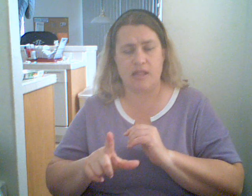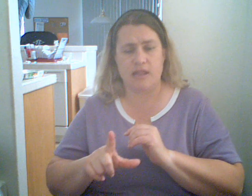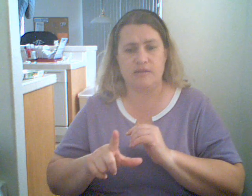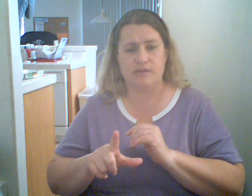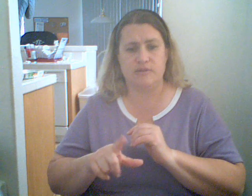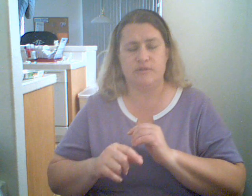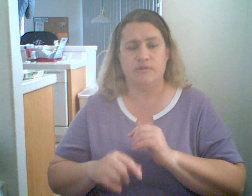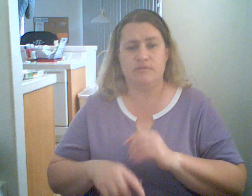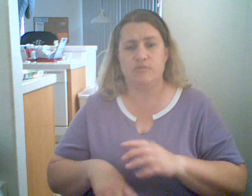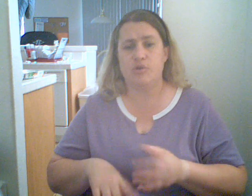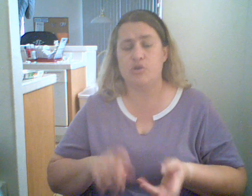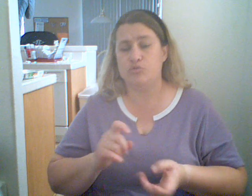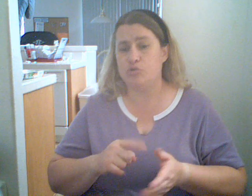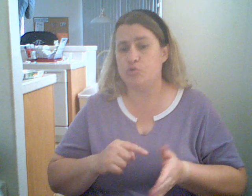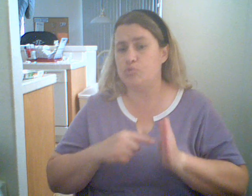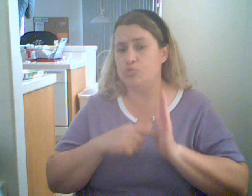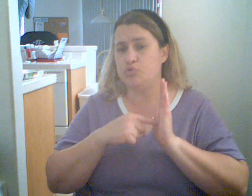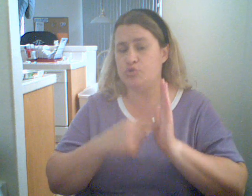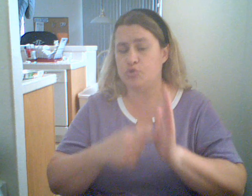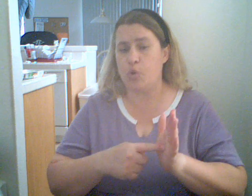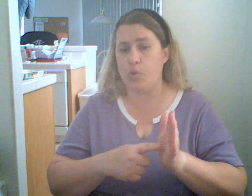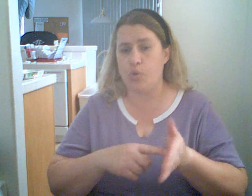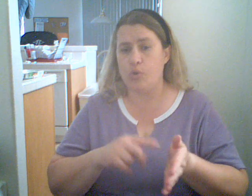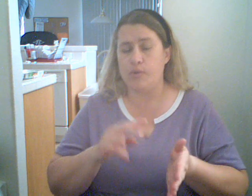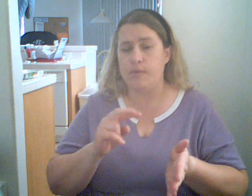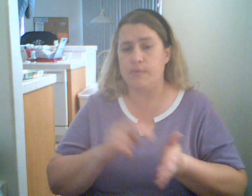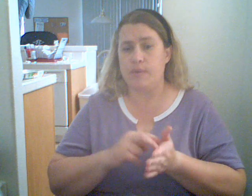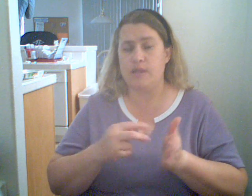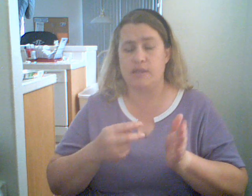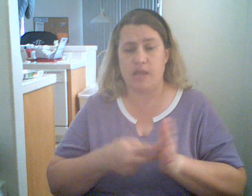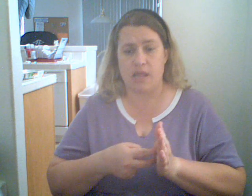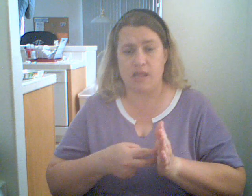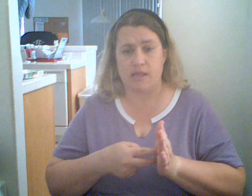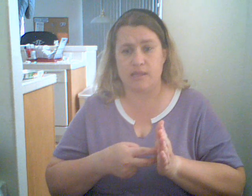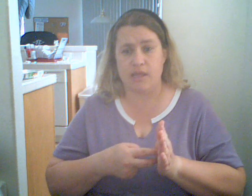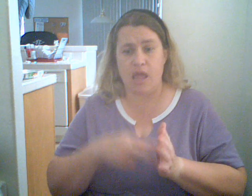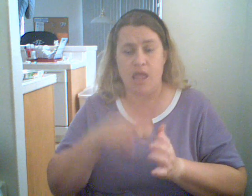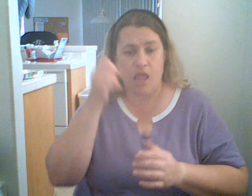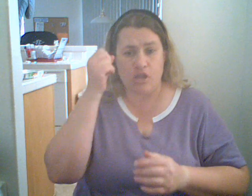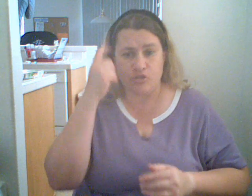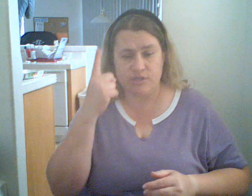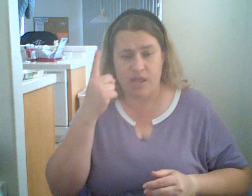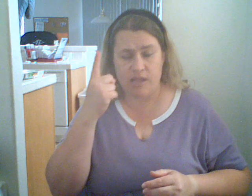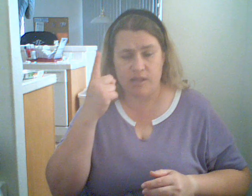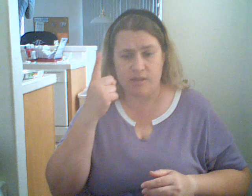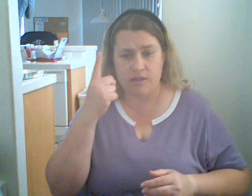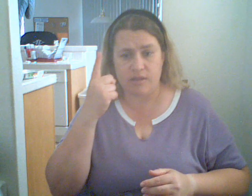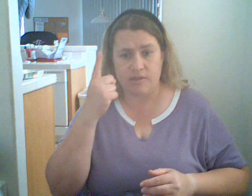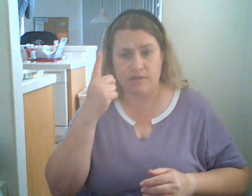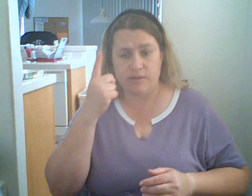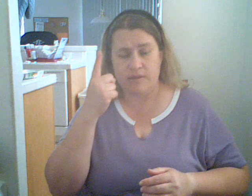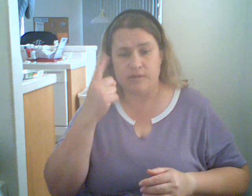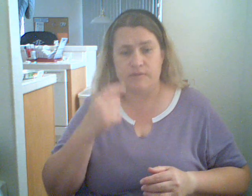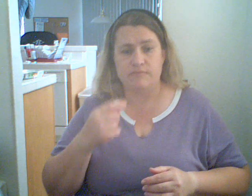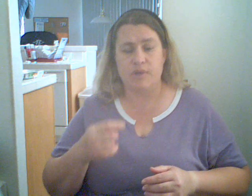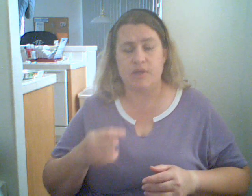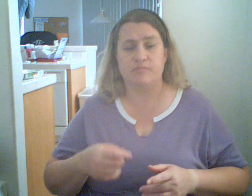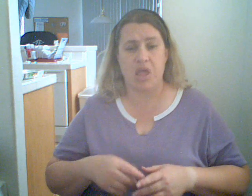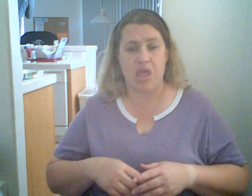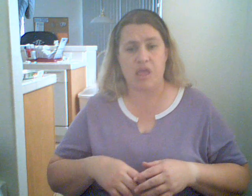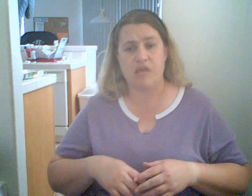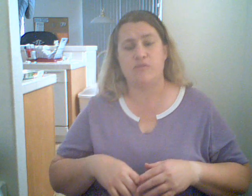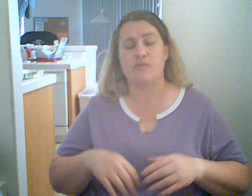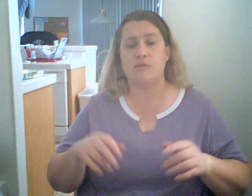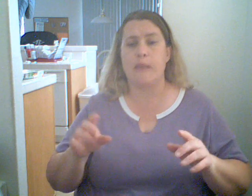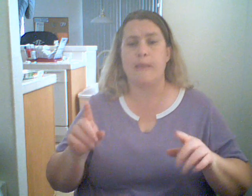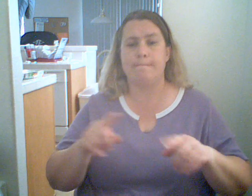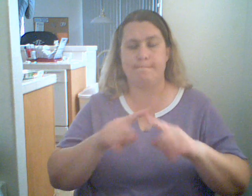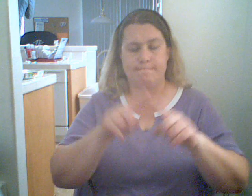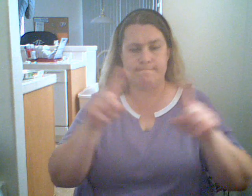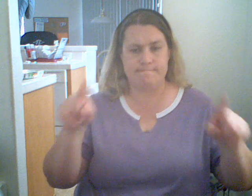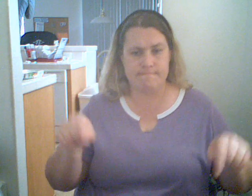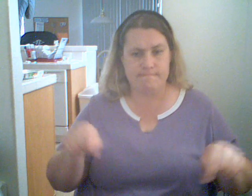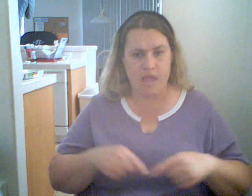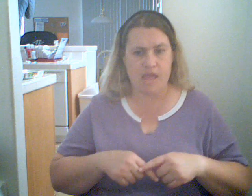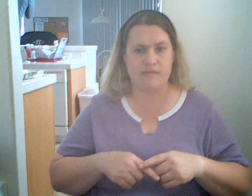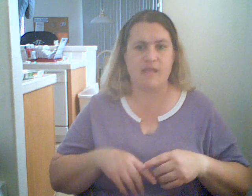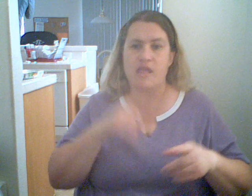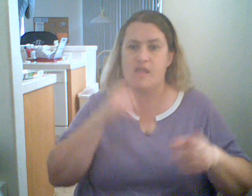show variation in meaning and grammatical function, and appropriate use of space, facial expressions, and body